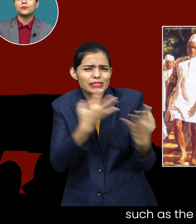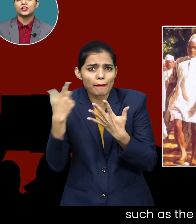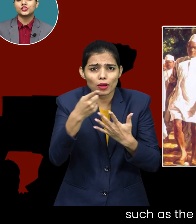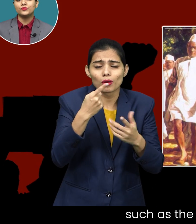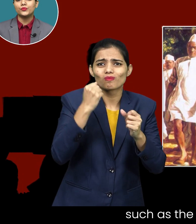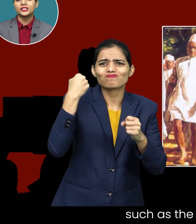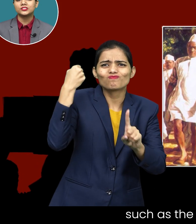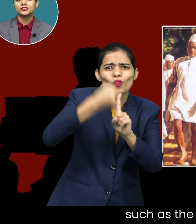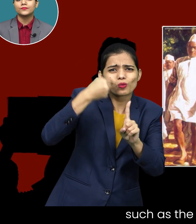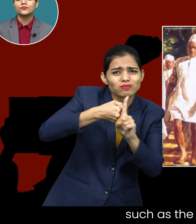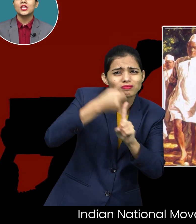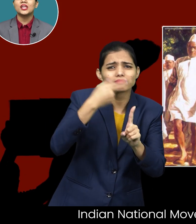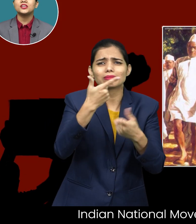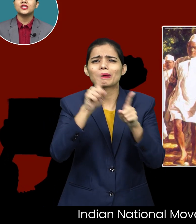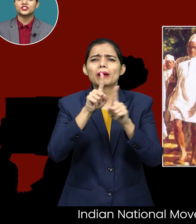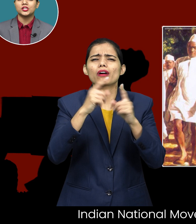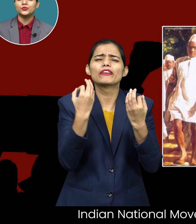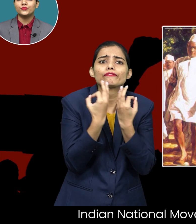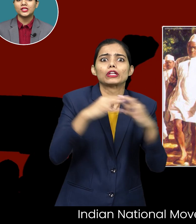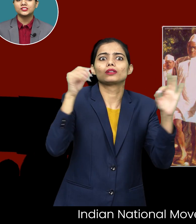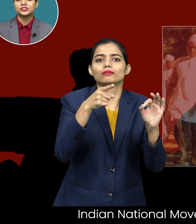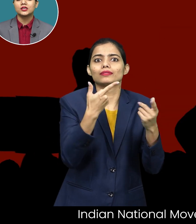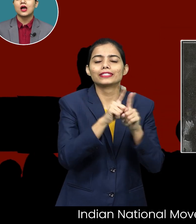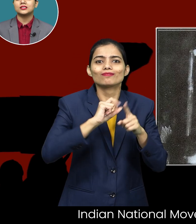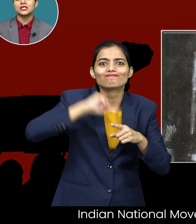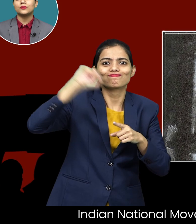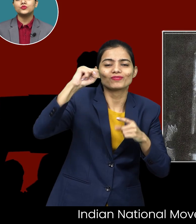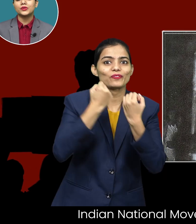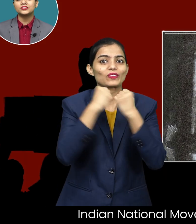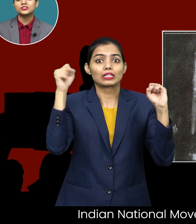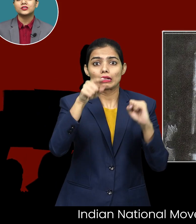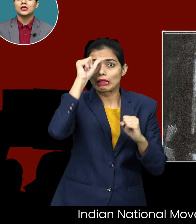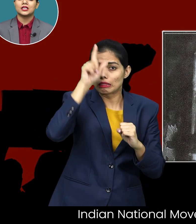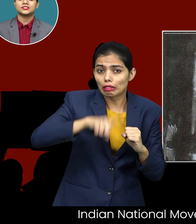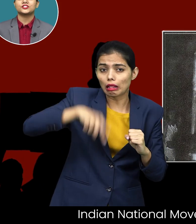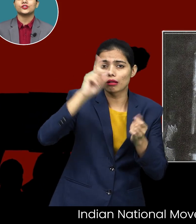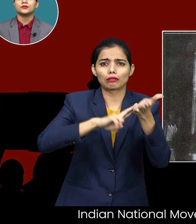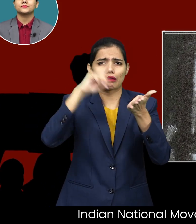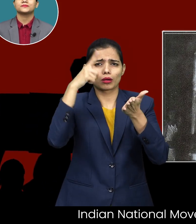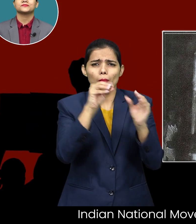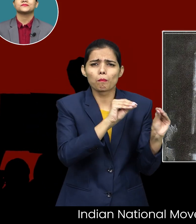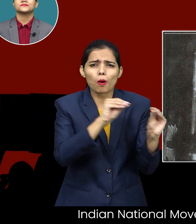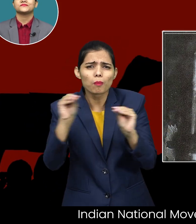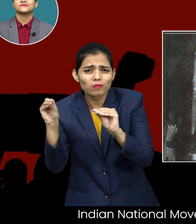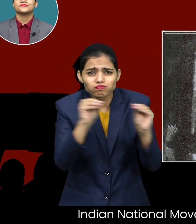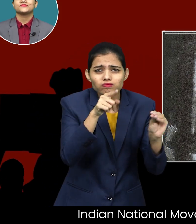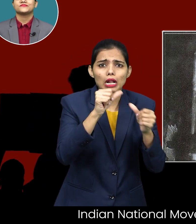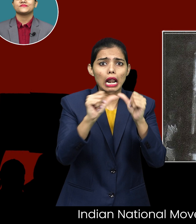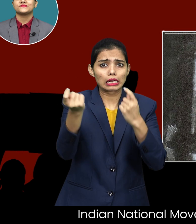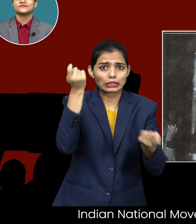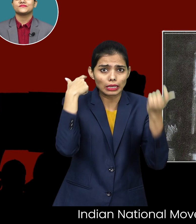the Liberation Movement, Indian National Movement, Assam Movement, etc.